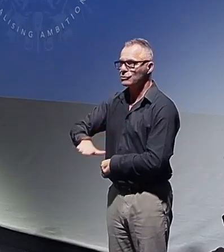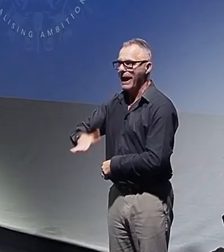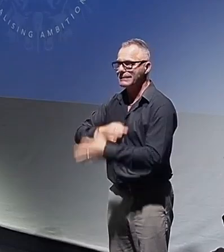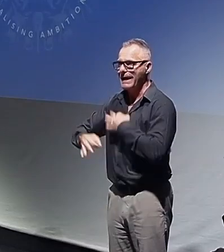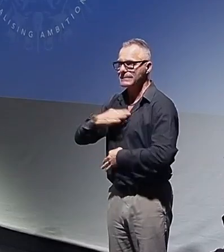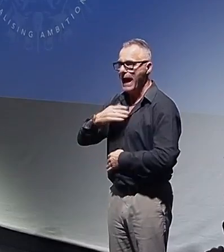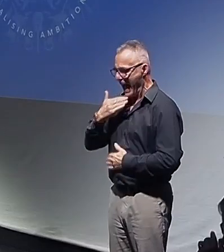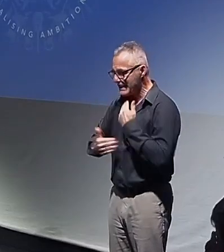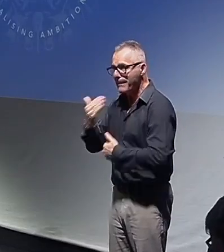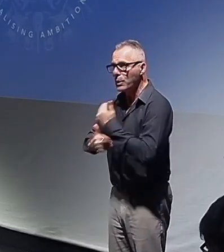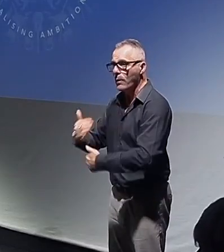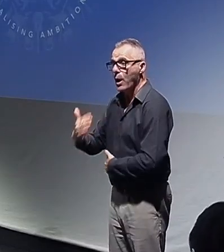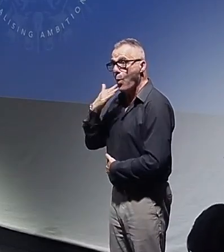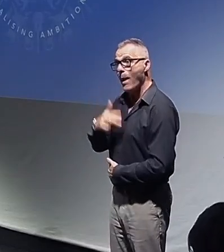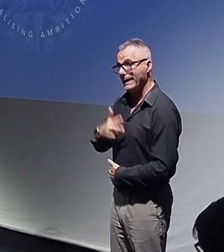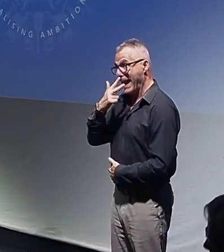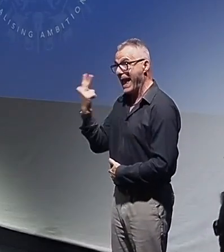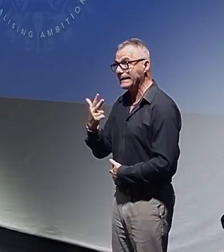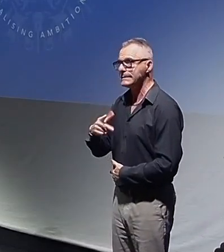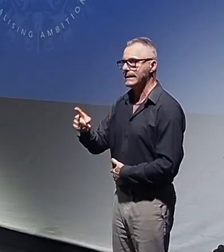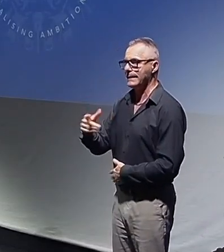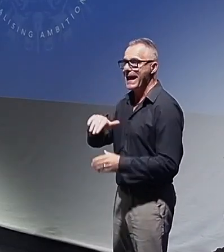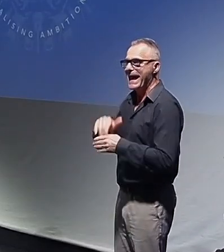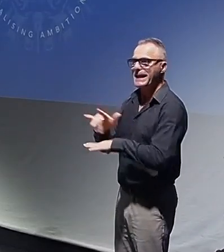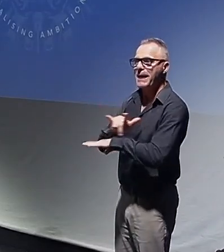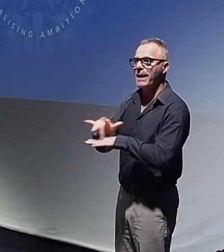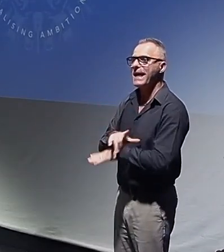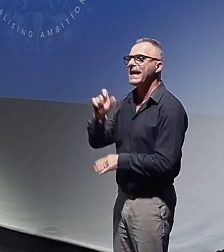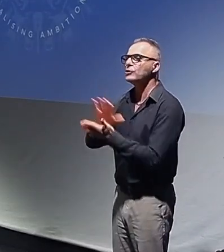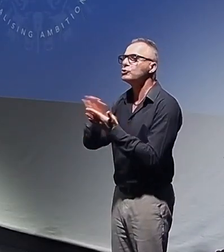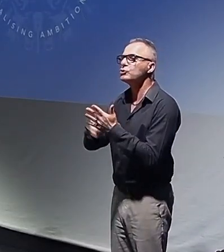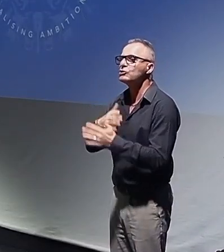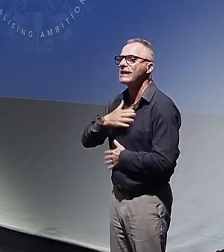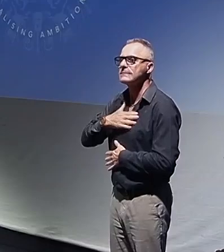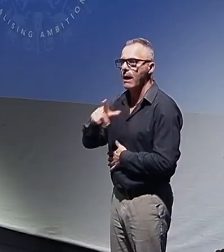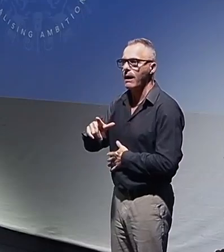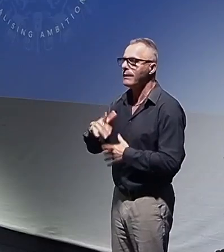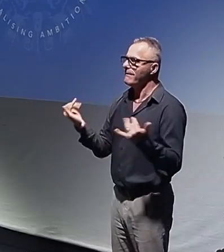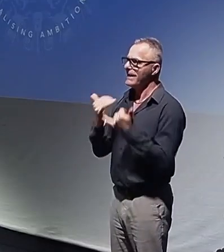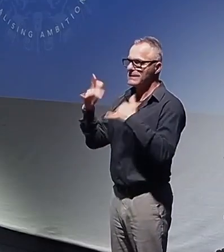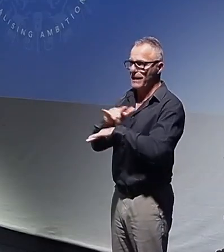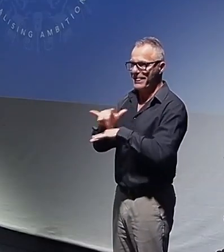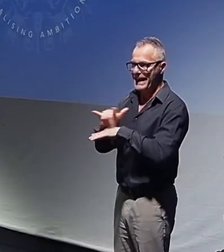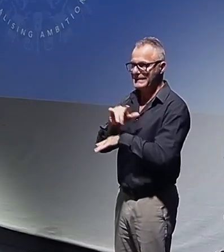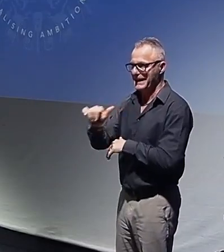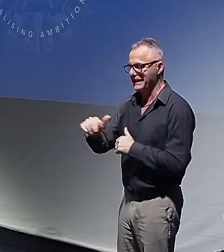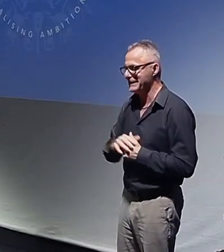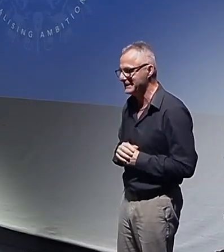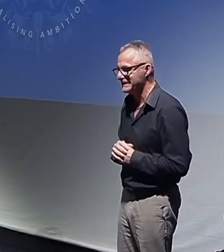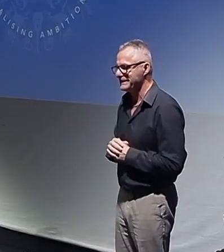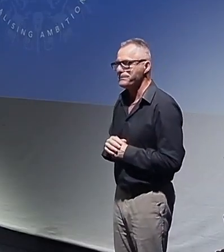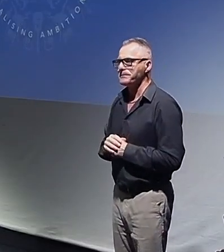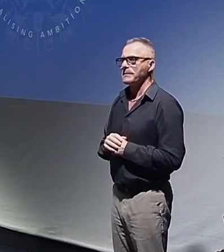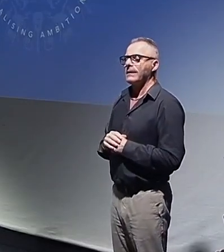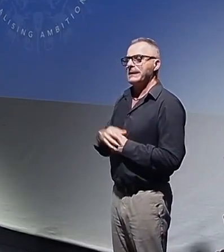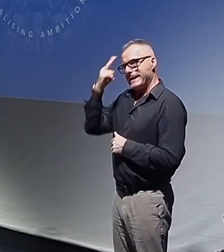kept going, and then when I was 18, I did a play at Chichester Festival Theatre, which I nearly didn't do, called The